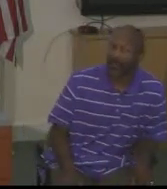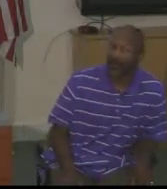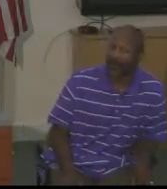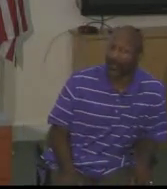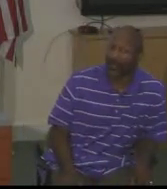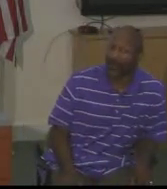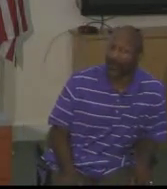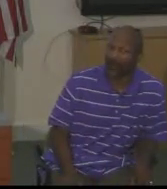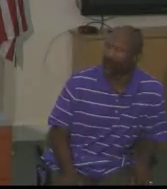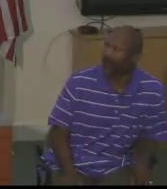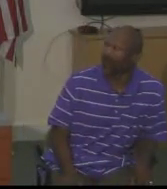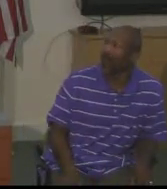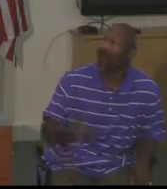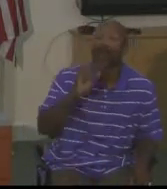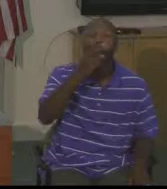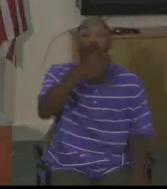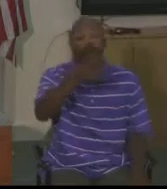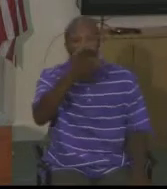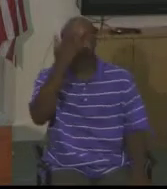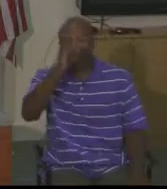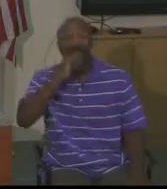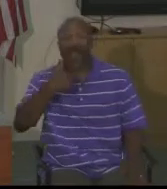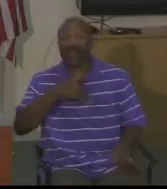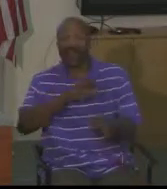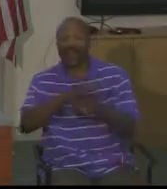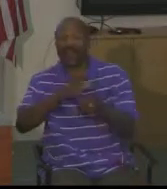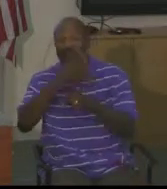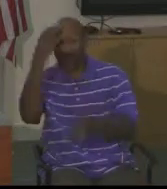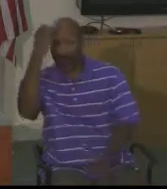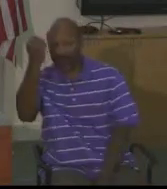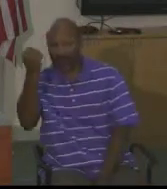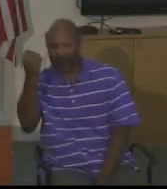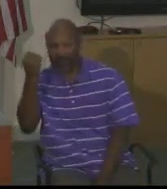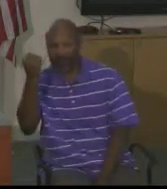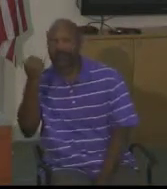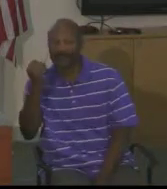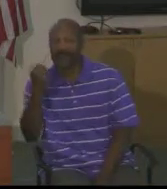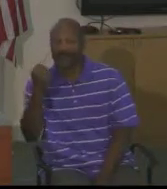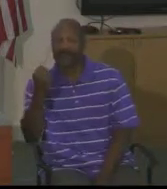How'd you know it? Oh, because it didn't have enough memory.